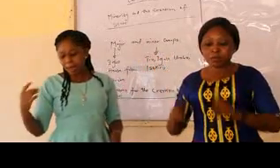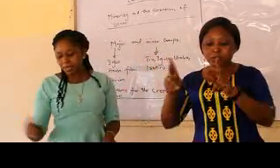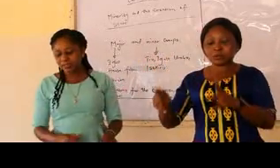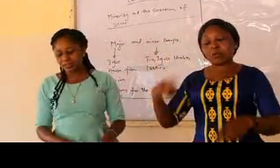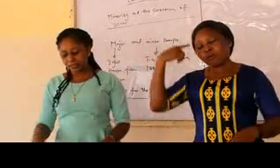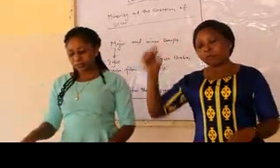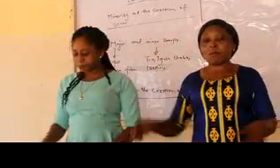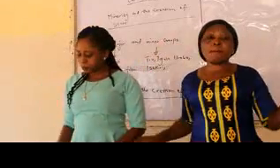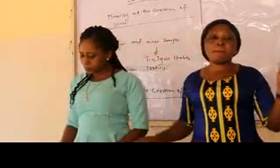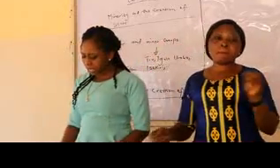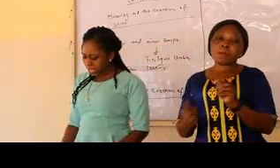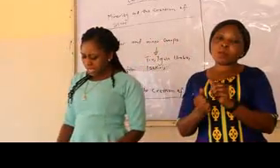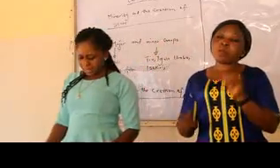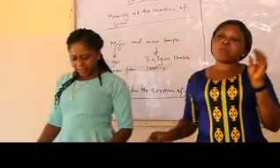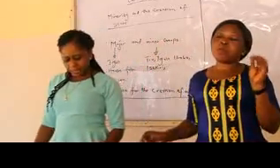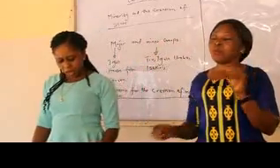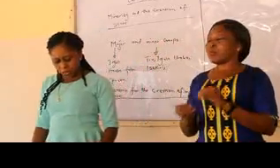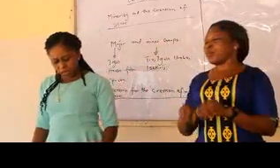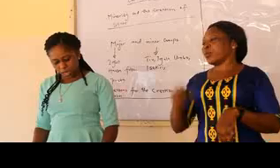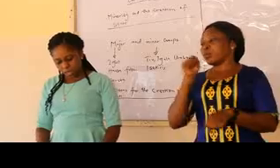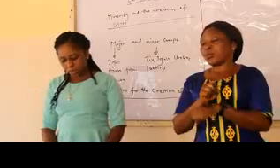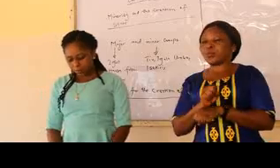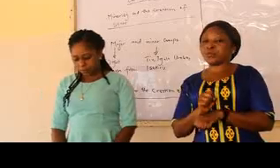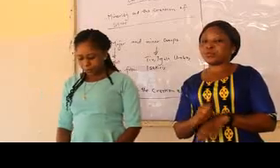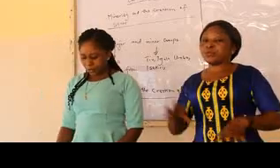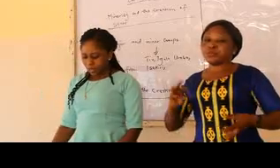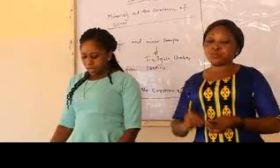Social amenities. Then secondly,